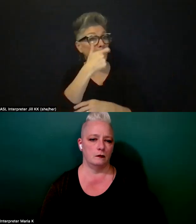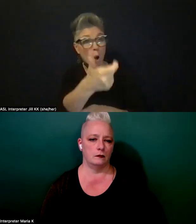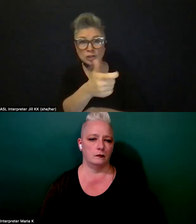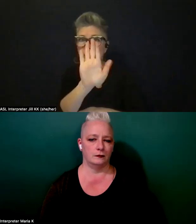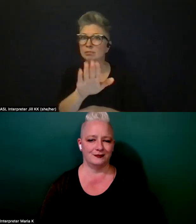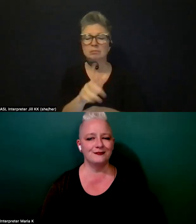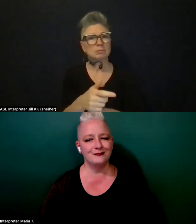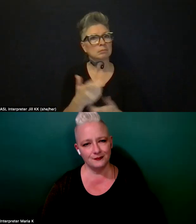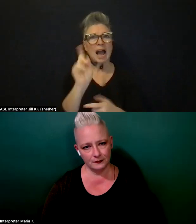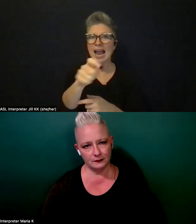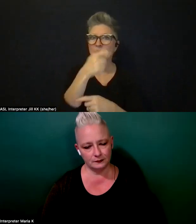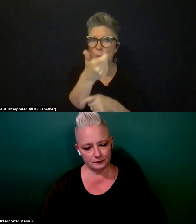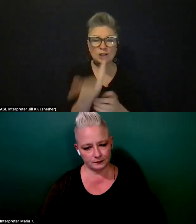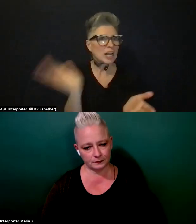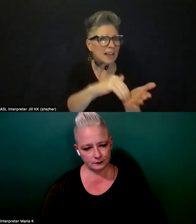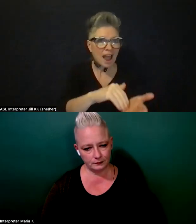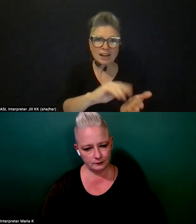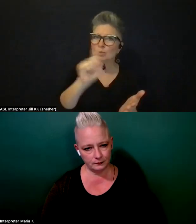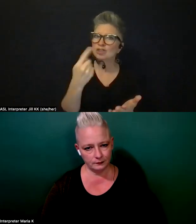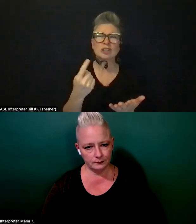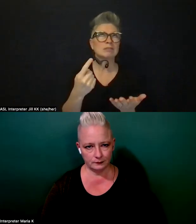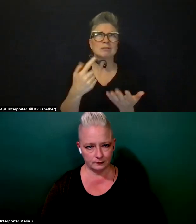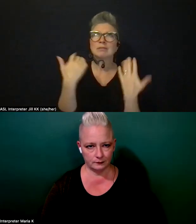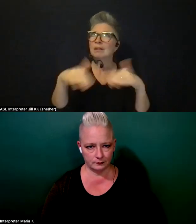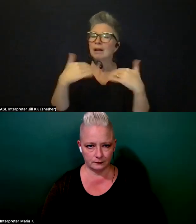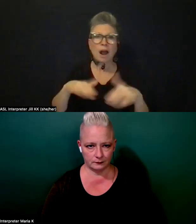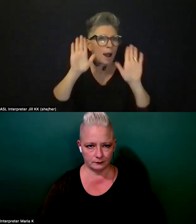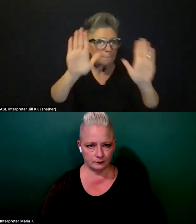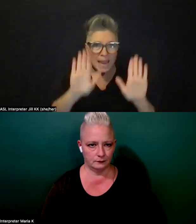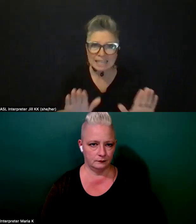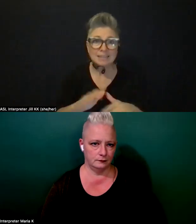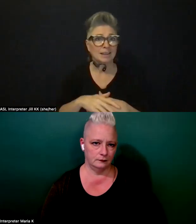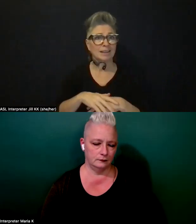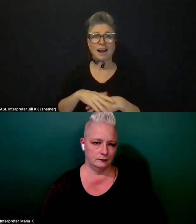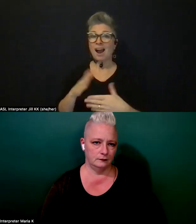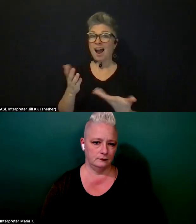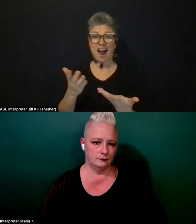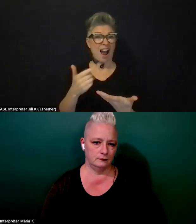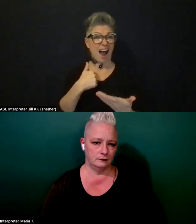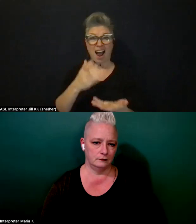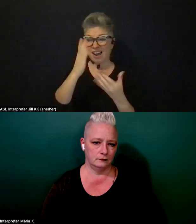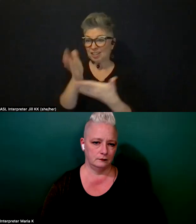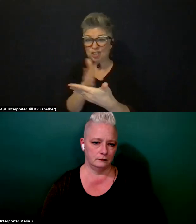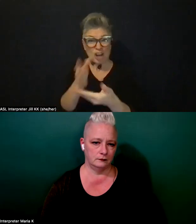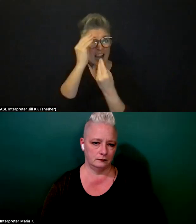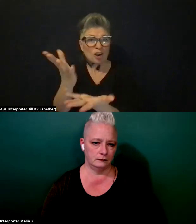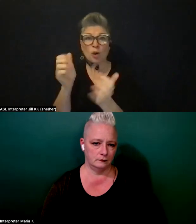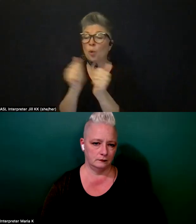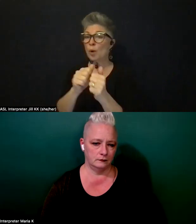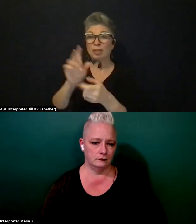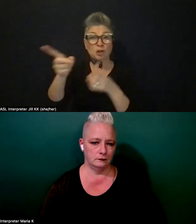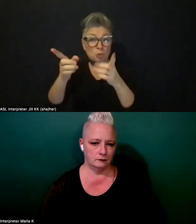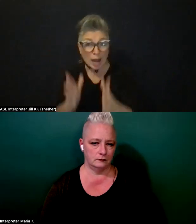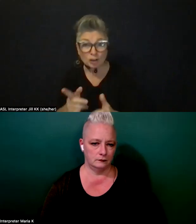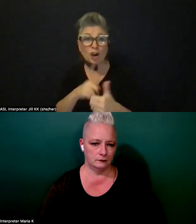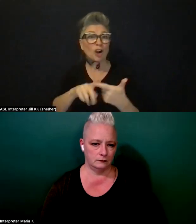again. It was just really amazing. I shared with the director, I shared with Kurt Palaha,